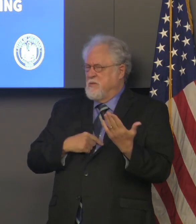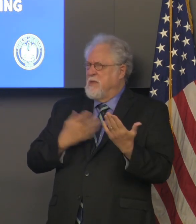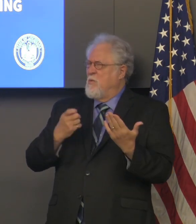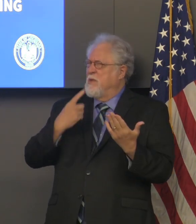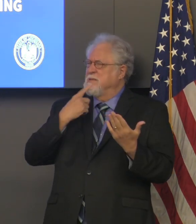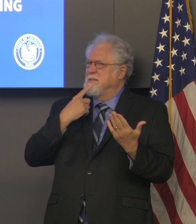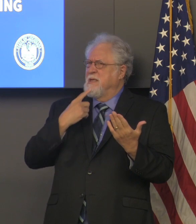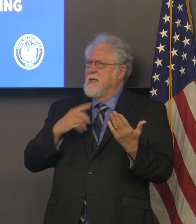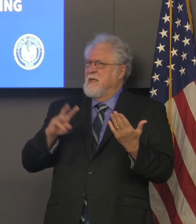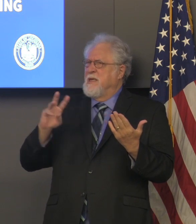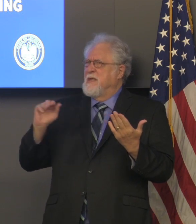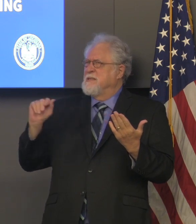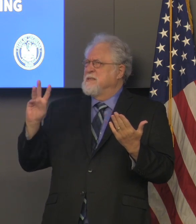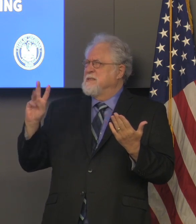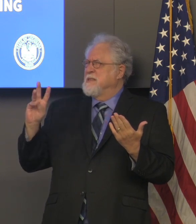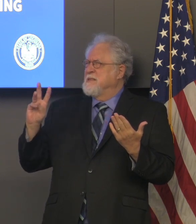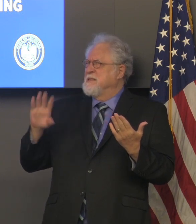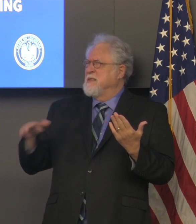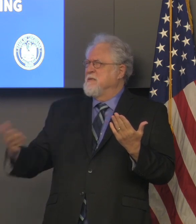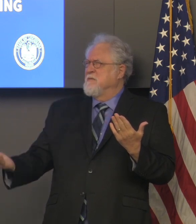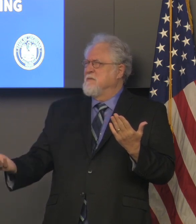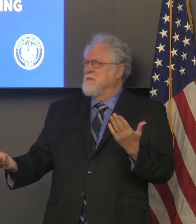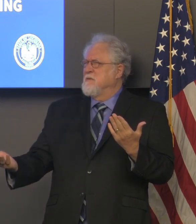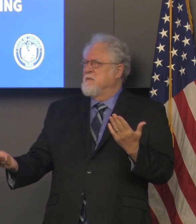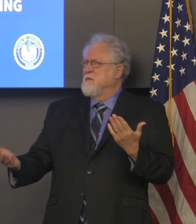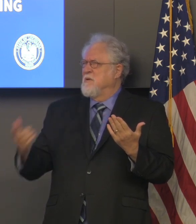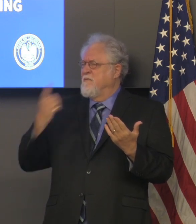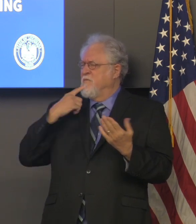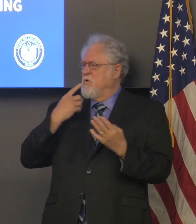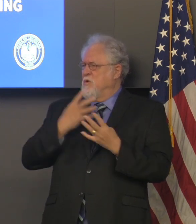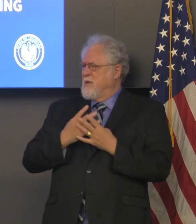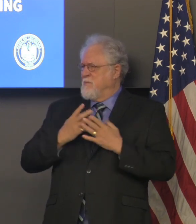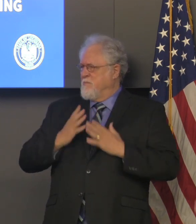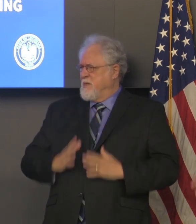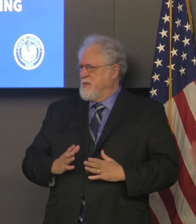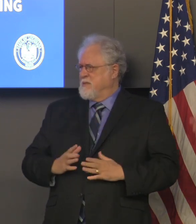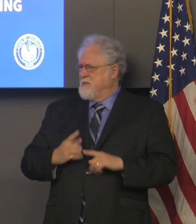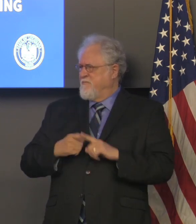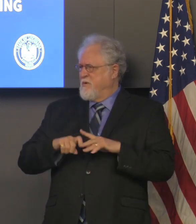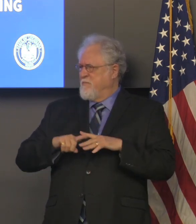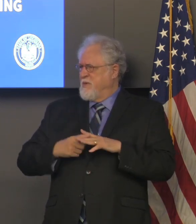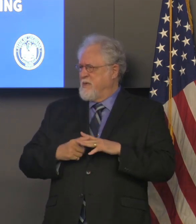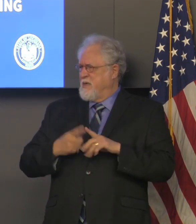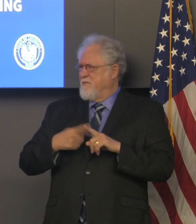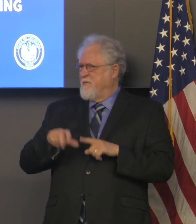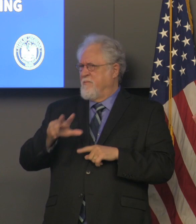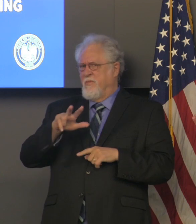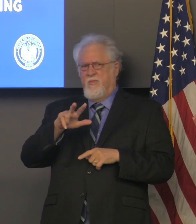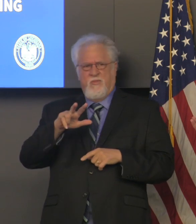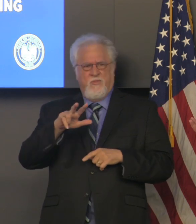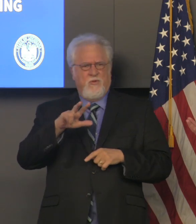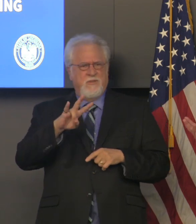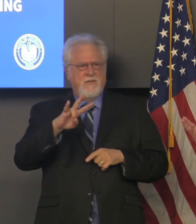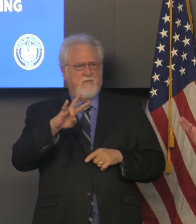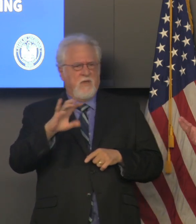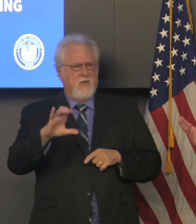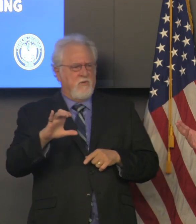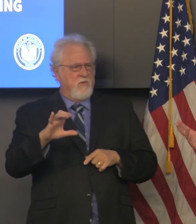that there have been 16 fatalities of inmates since the beginning out of our